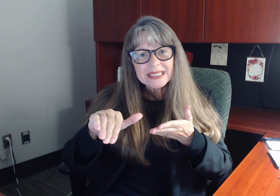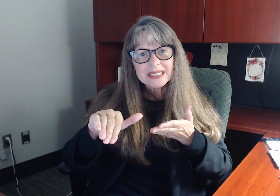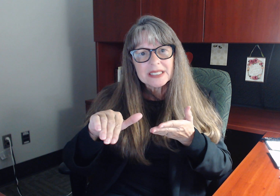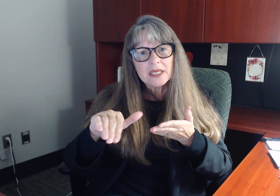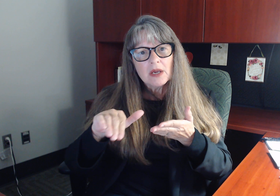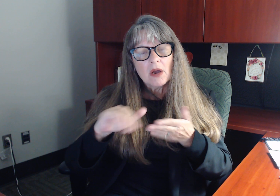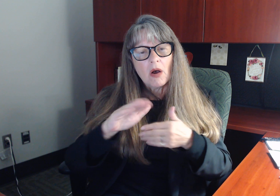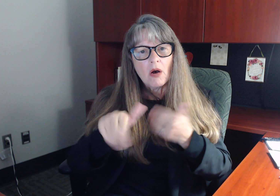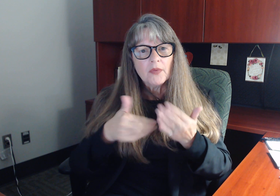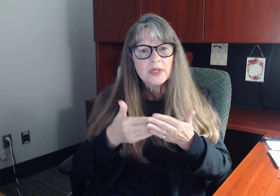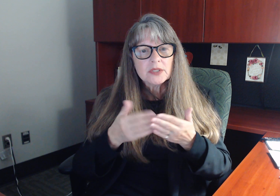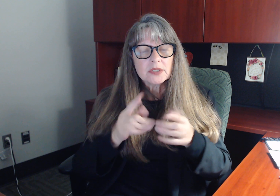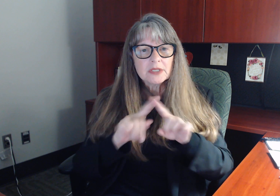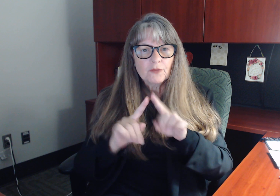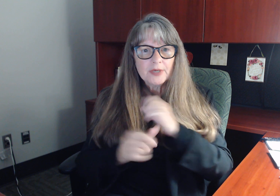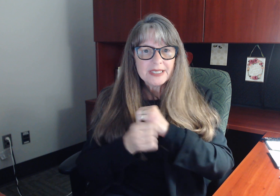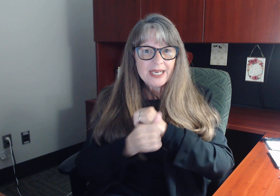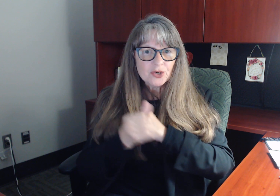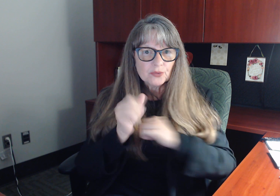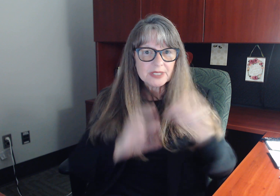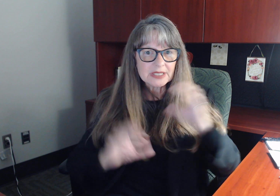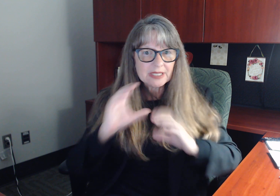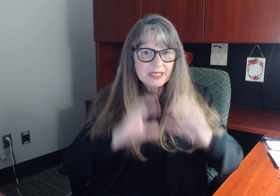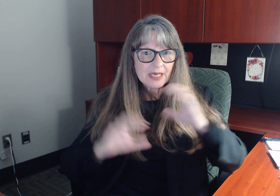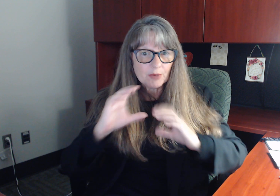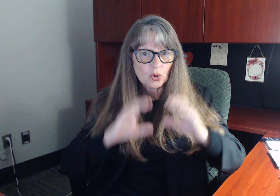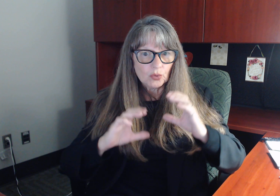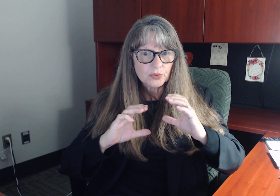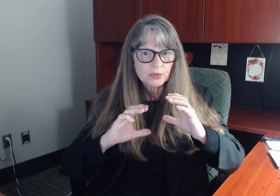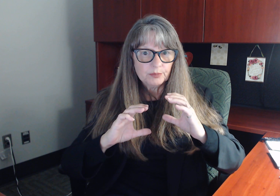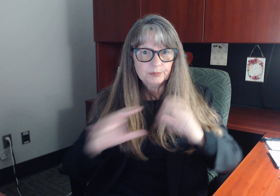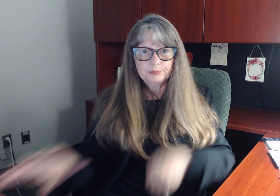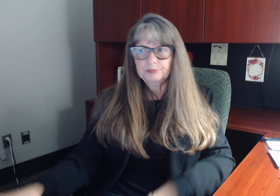releases all these different dangerous chemicals.